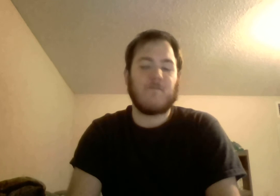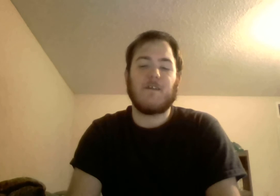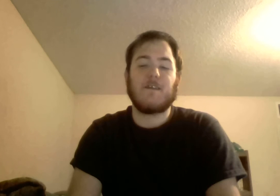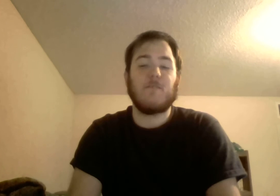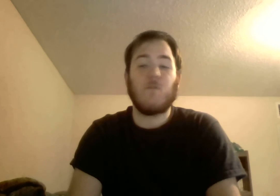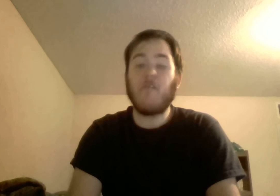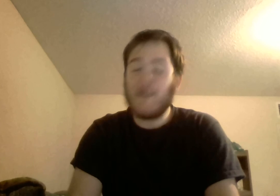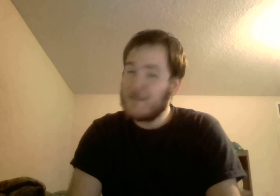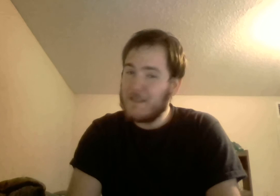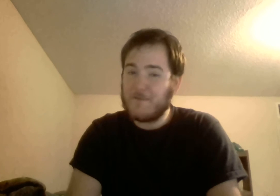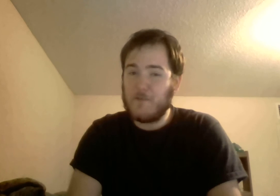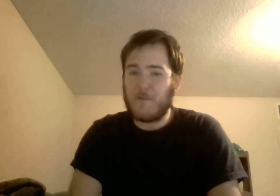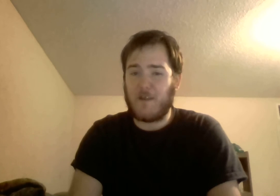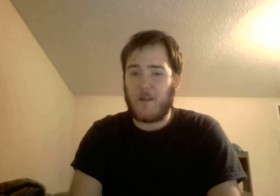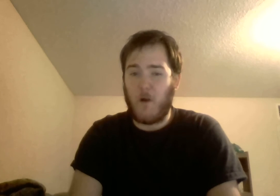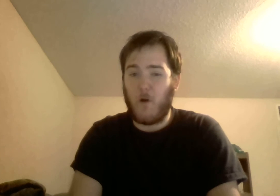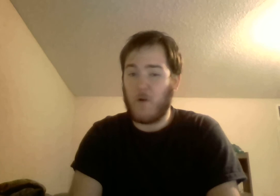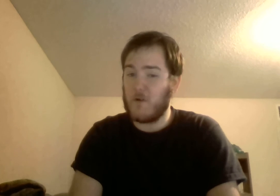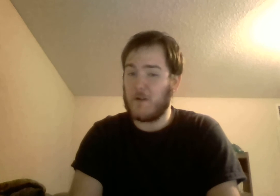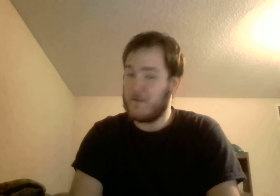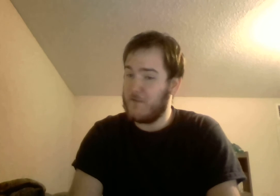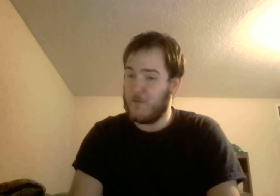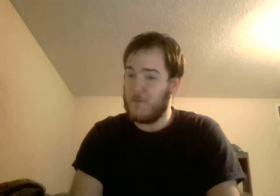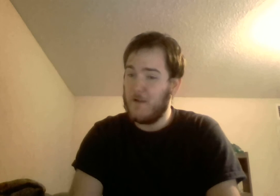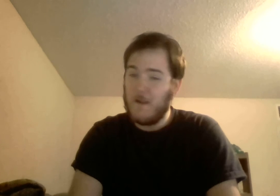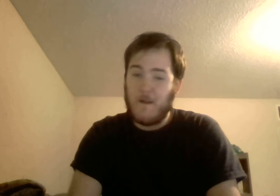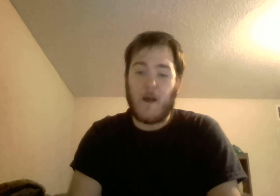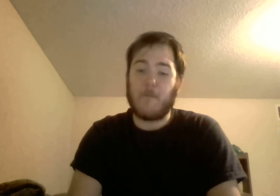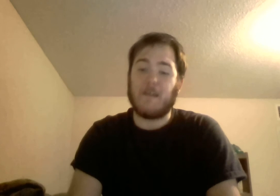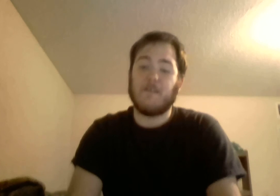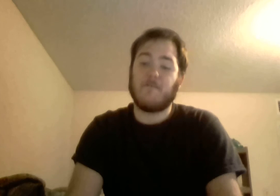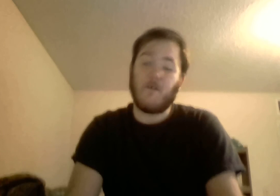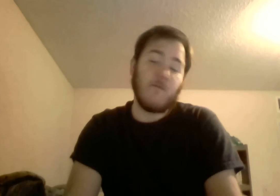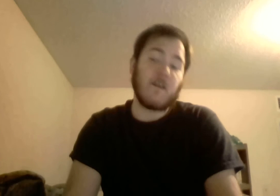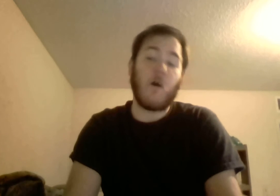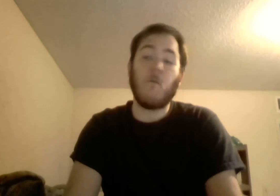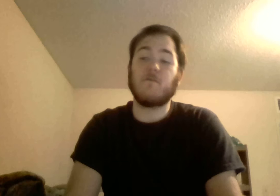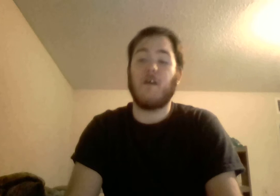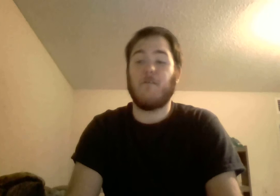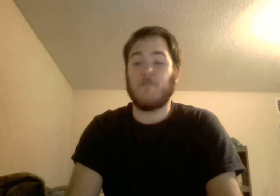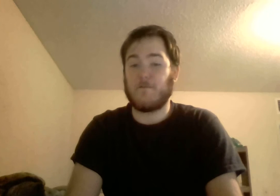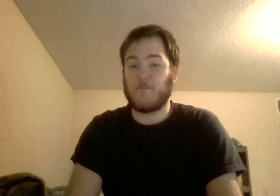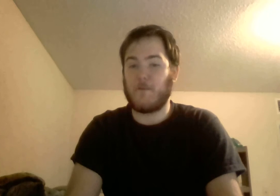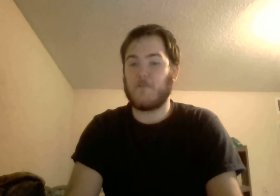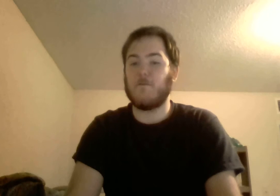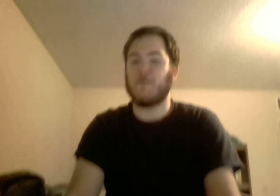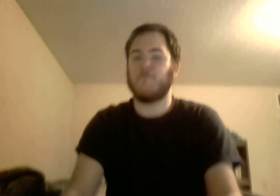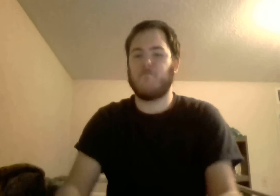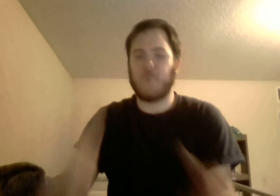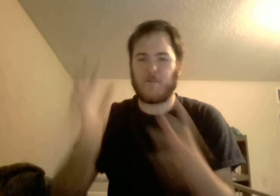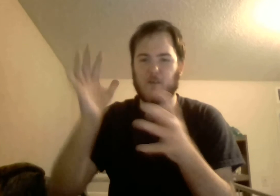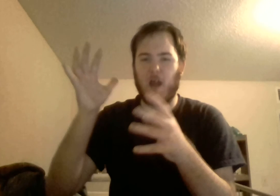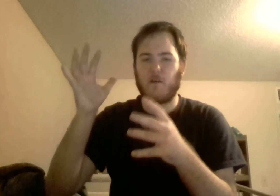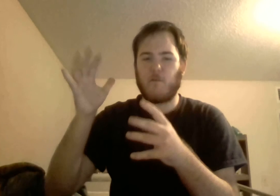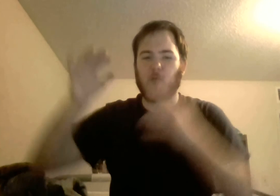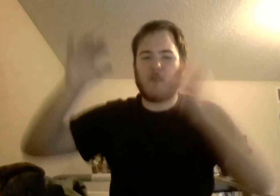like him. Really, Link, you'd have to try a lot harder too. I mean, the only thing you almost top like is the bad boy. Think the guy in Rainbow Rock was